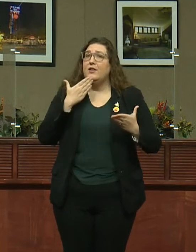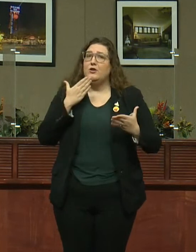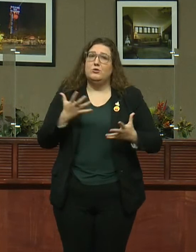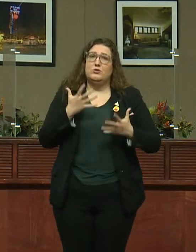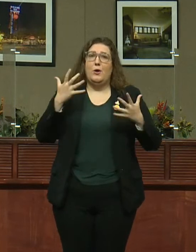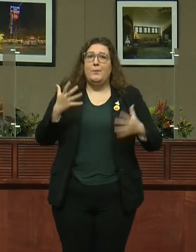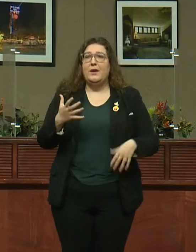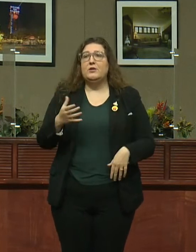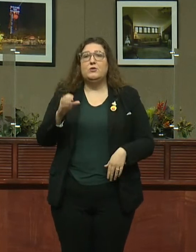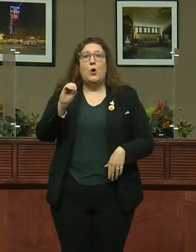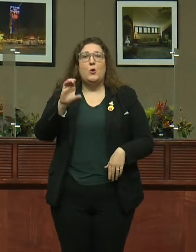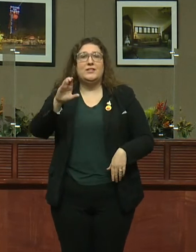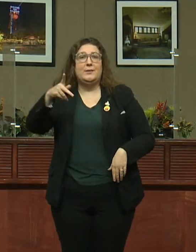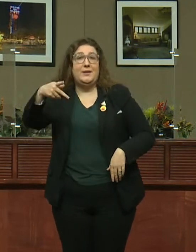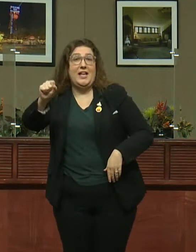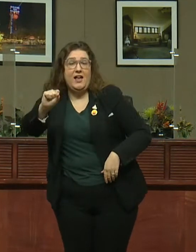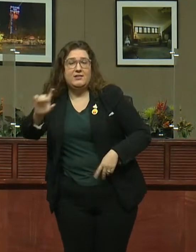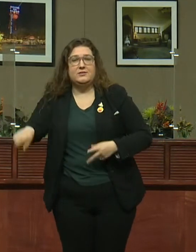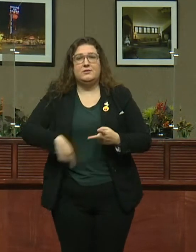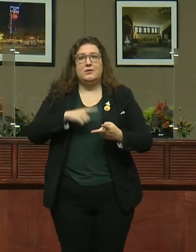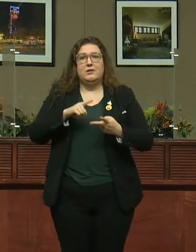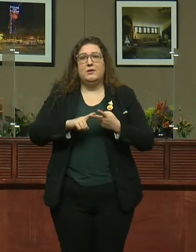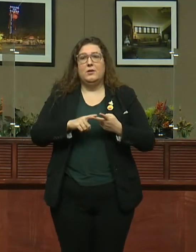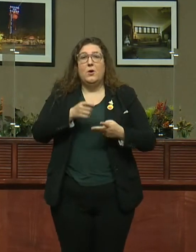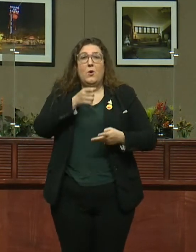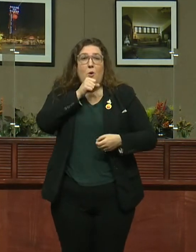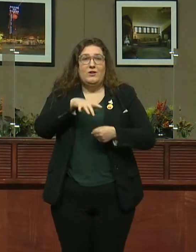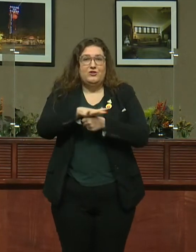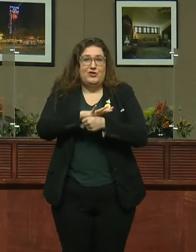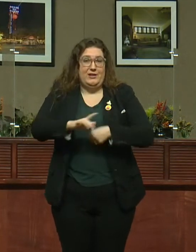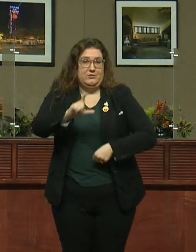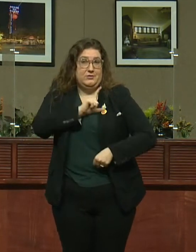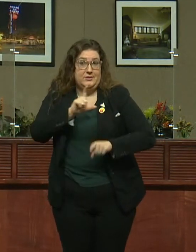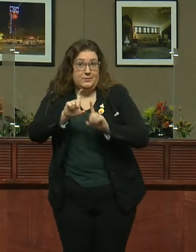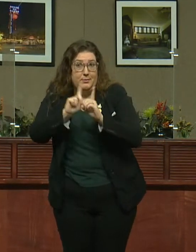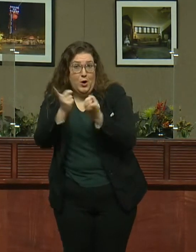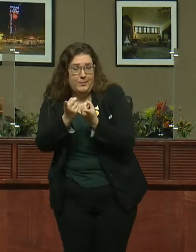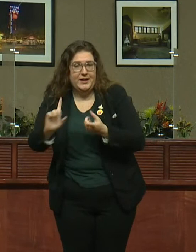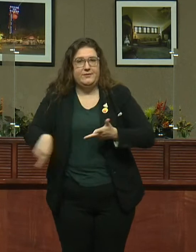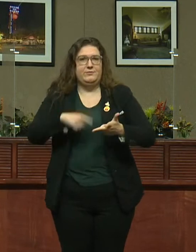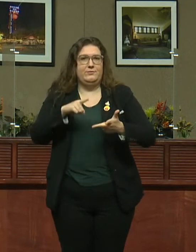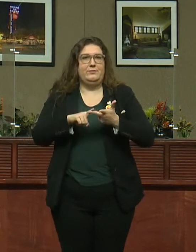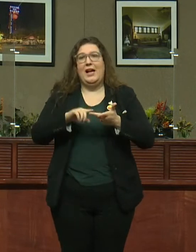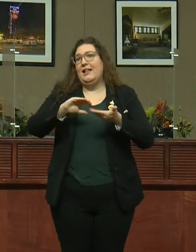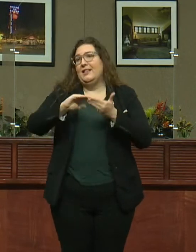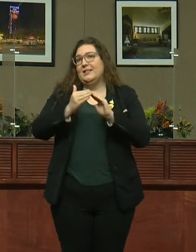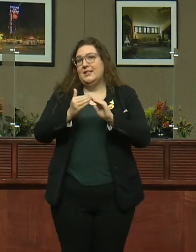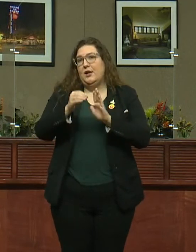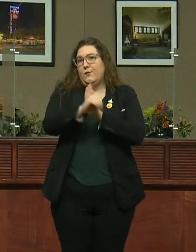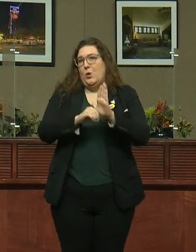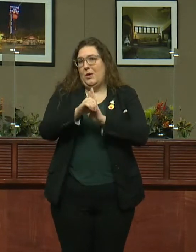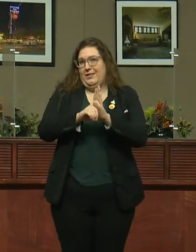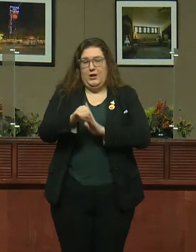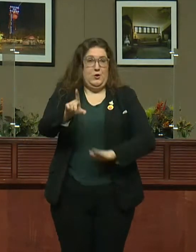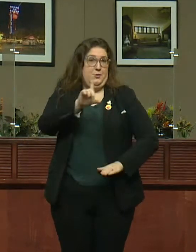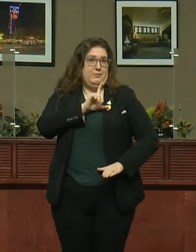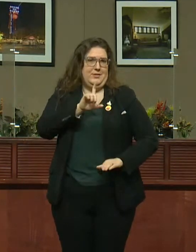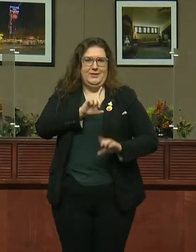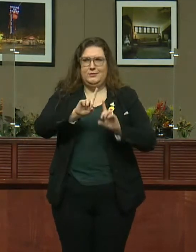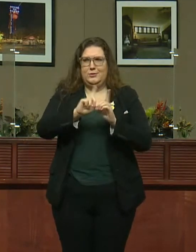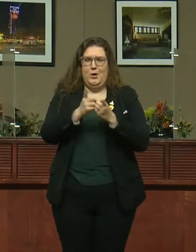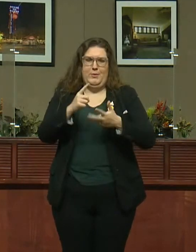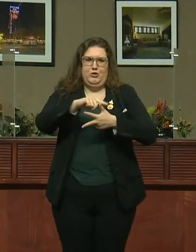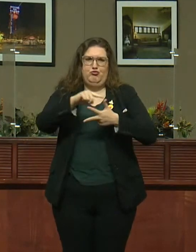County Public Schools, the Orange County Sheriff Office, as well as the City of Orlando Police Department for their